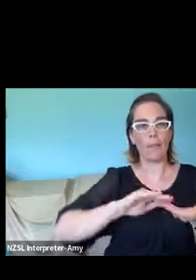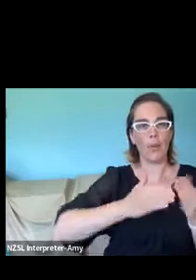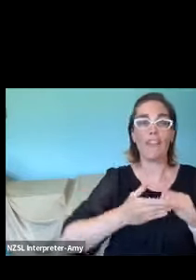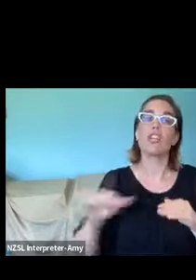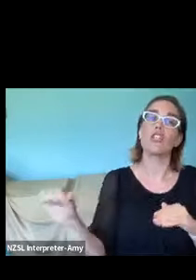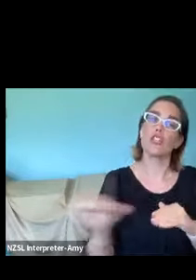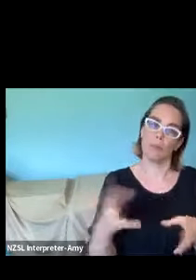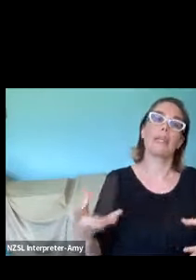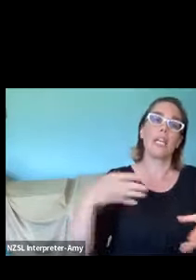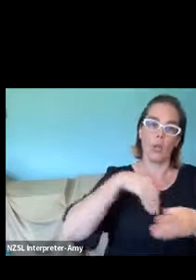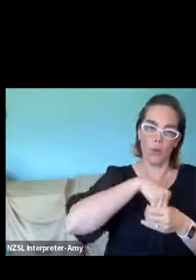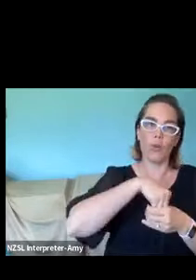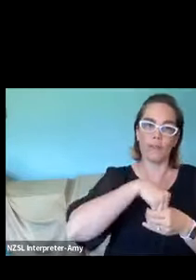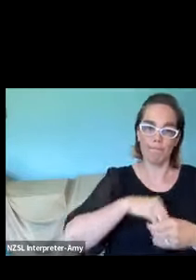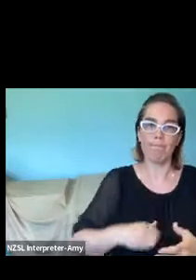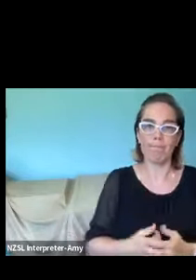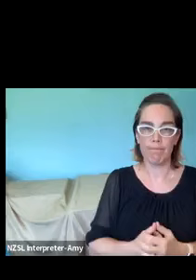in